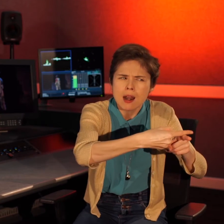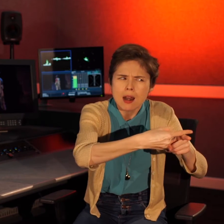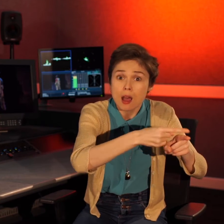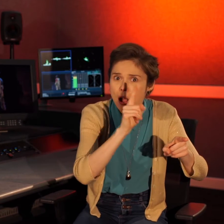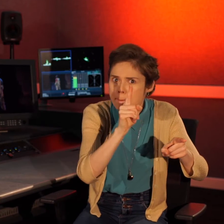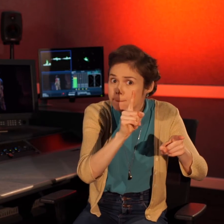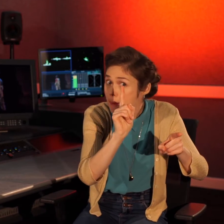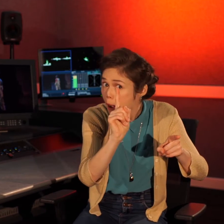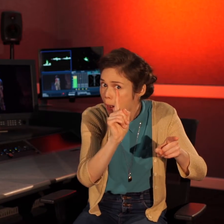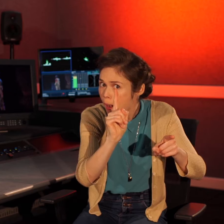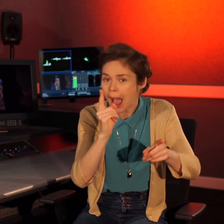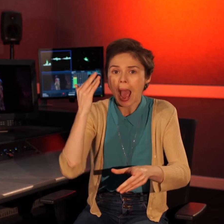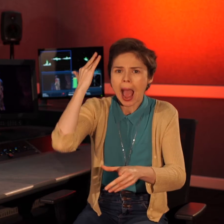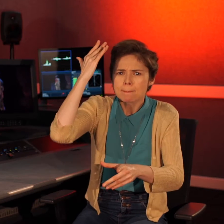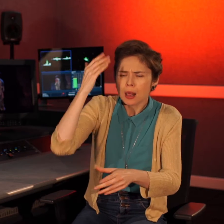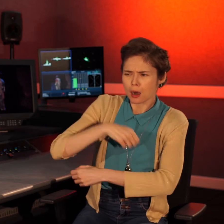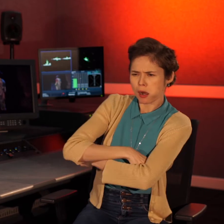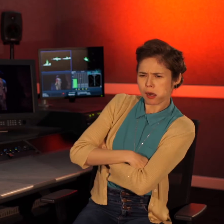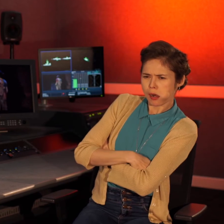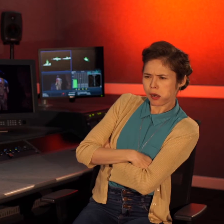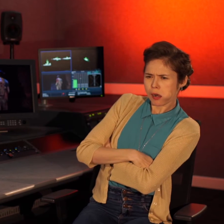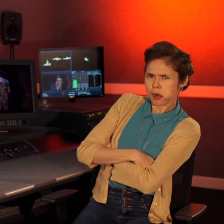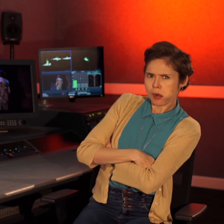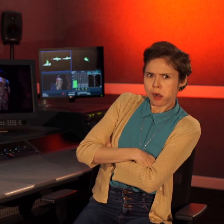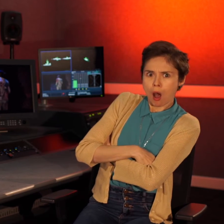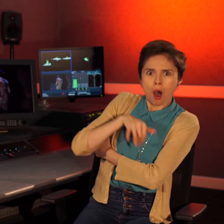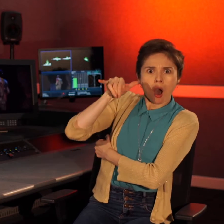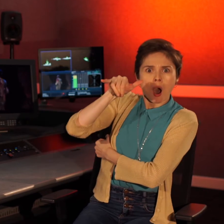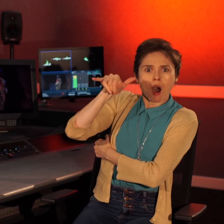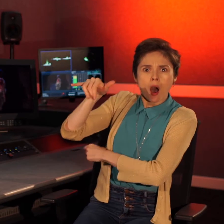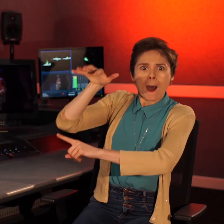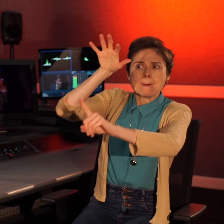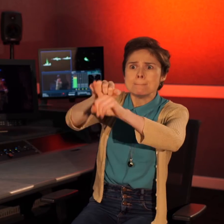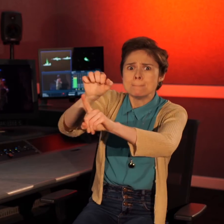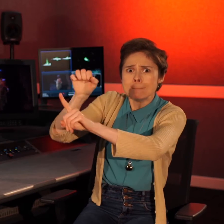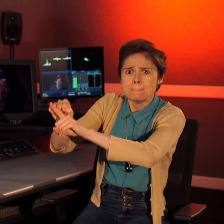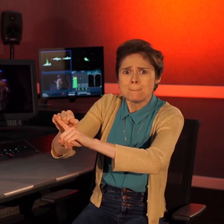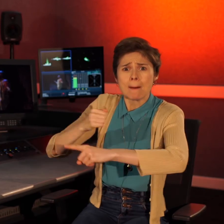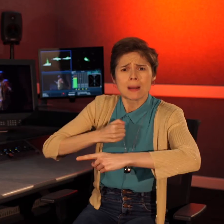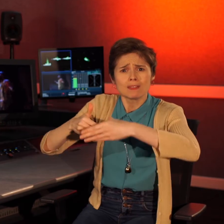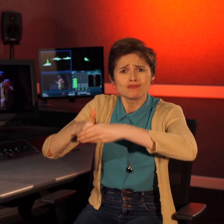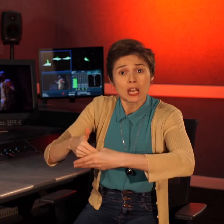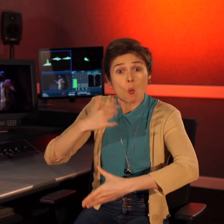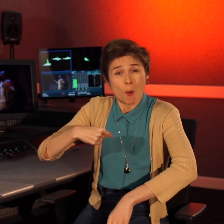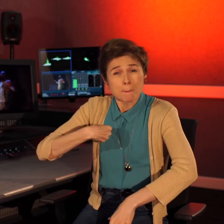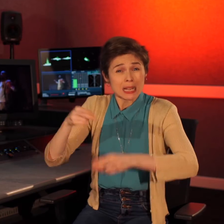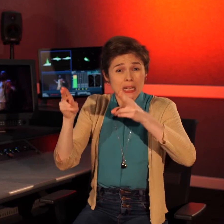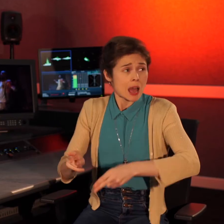However, Hamlet escapes.